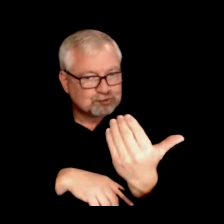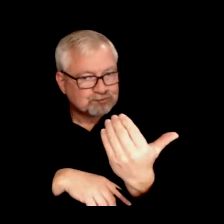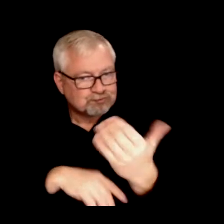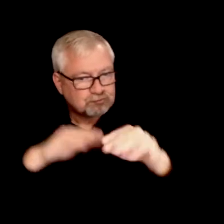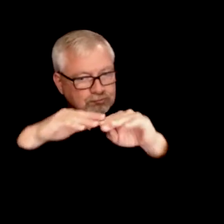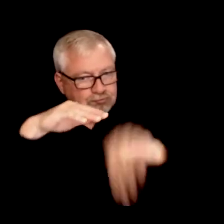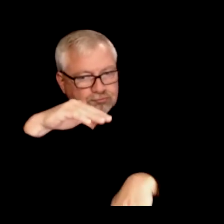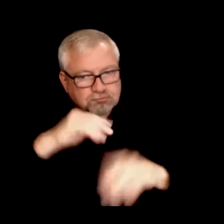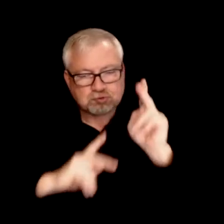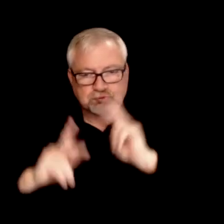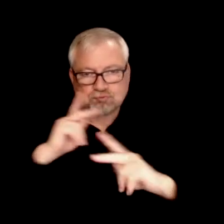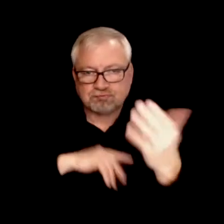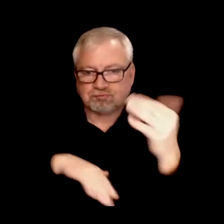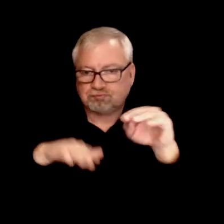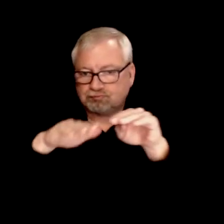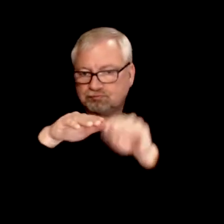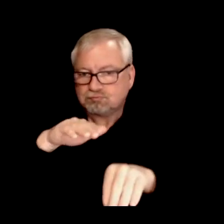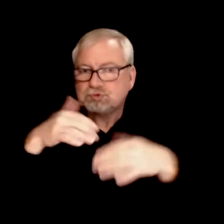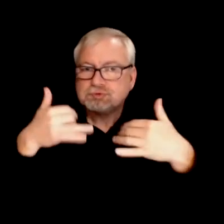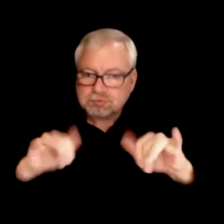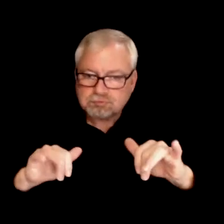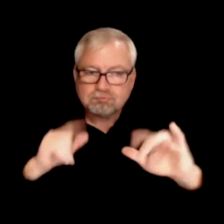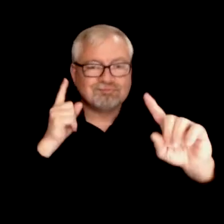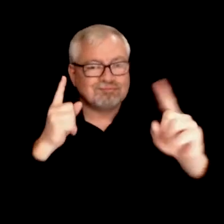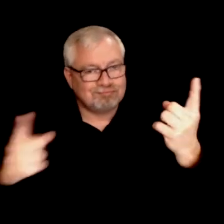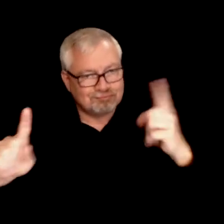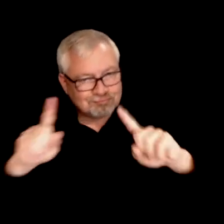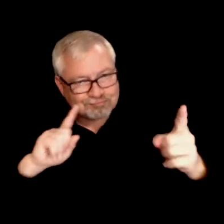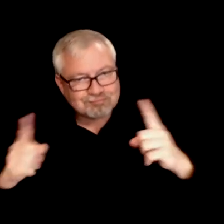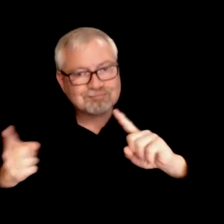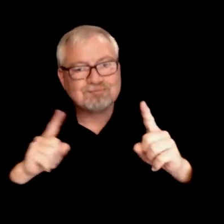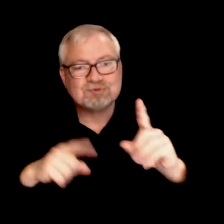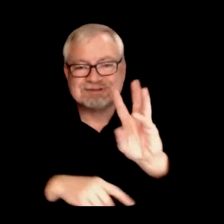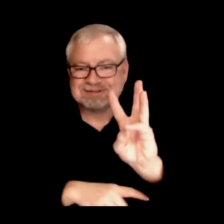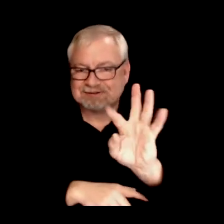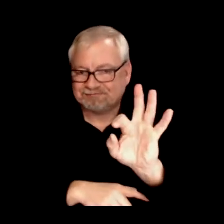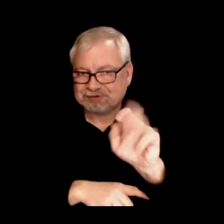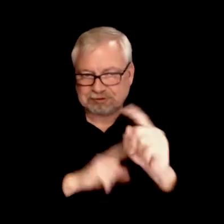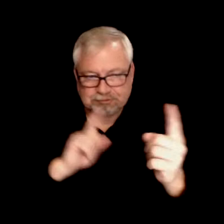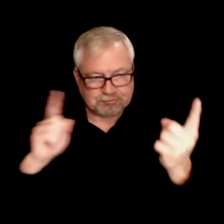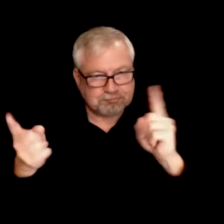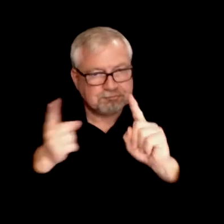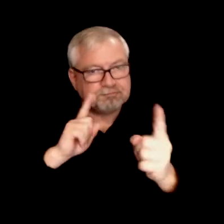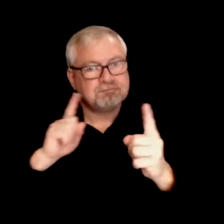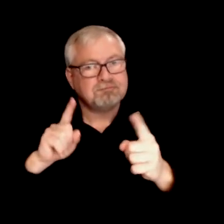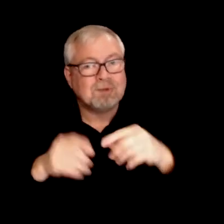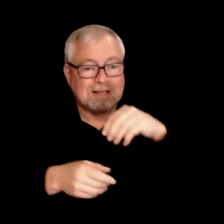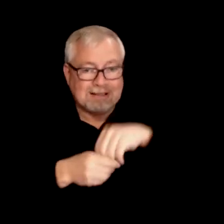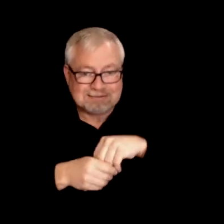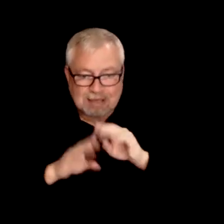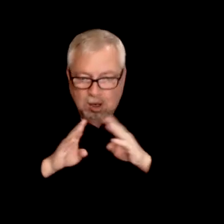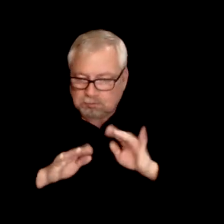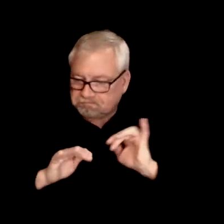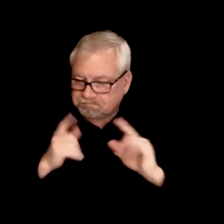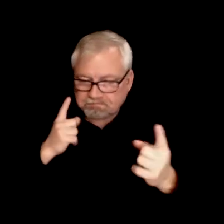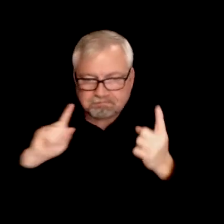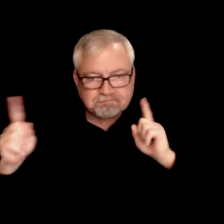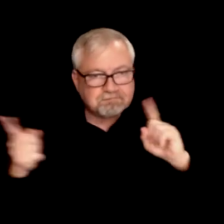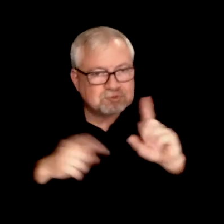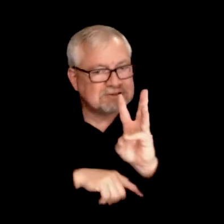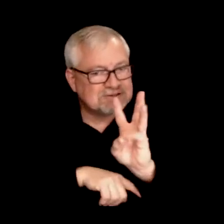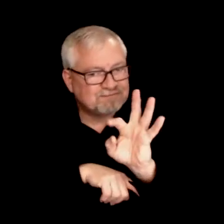apart from anyone outside your immediate household. And it's so helpful to be mindful of social distancing and